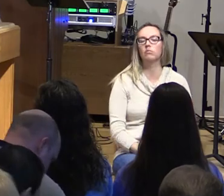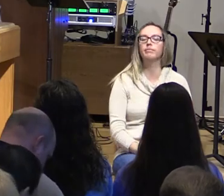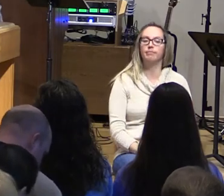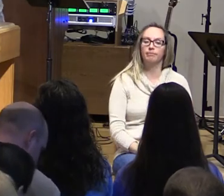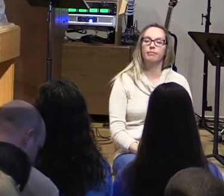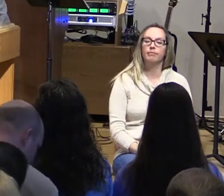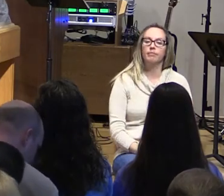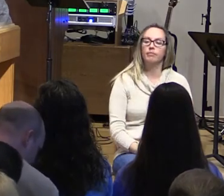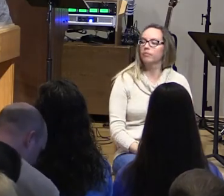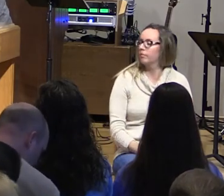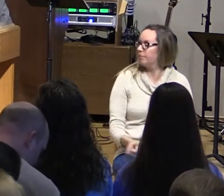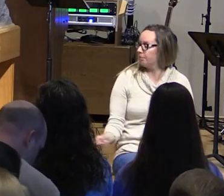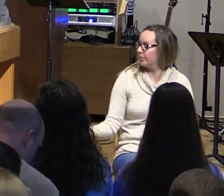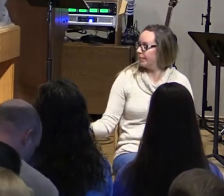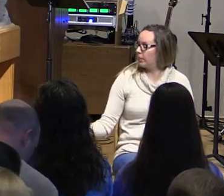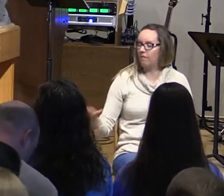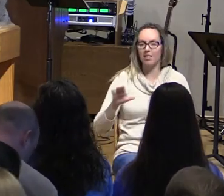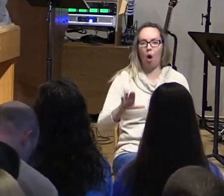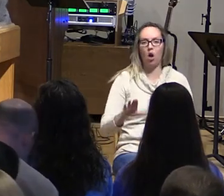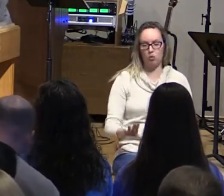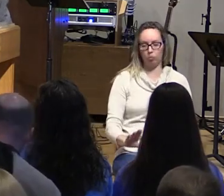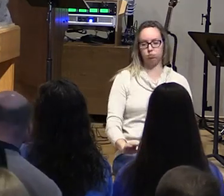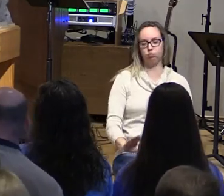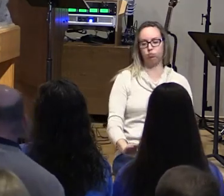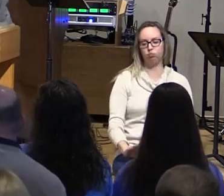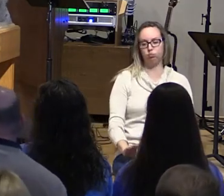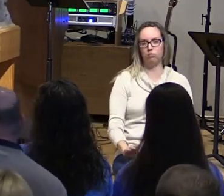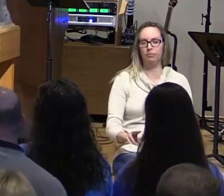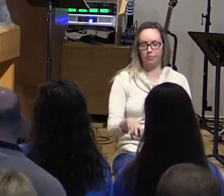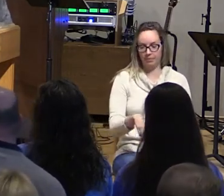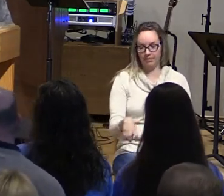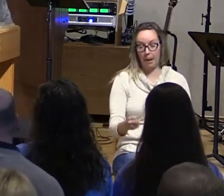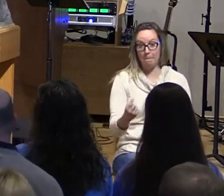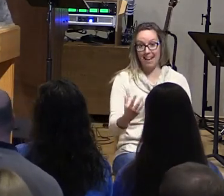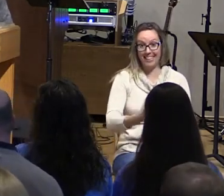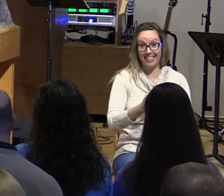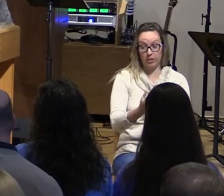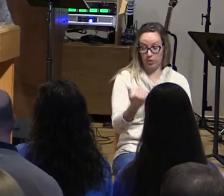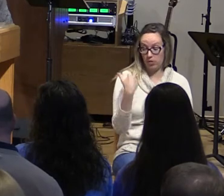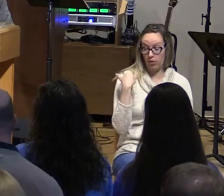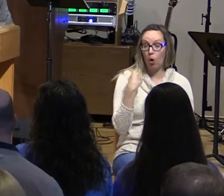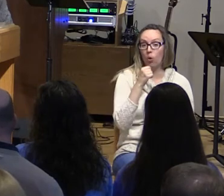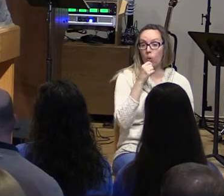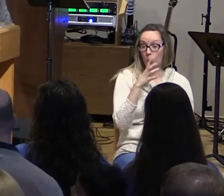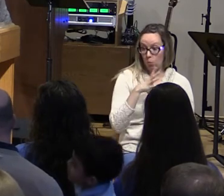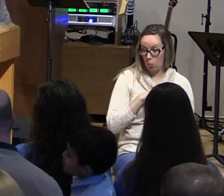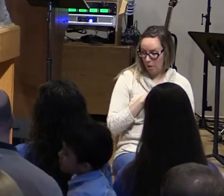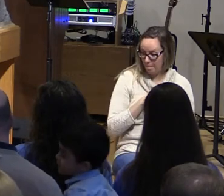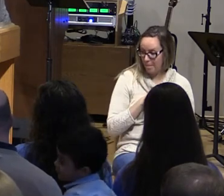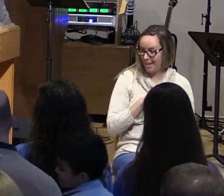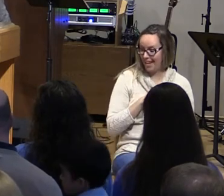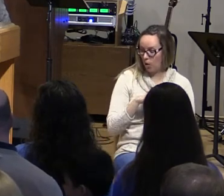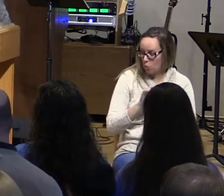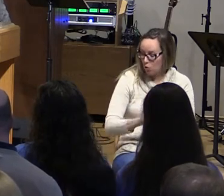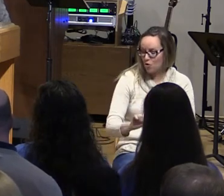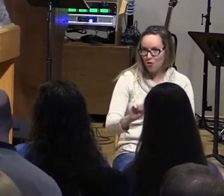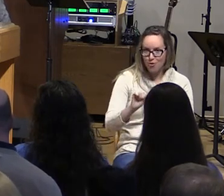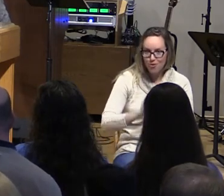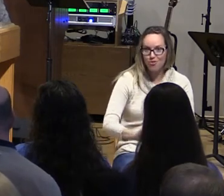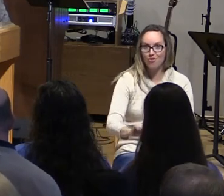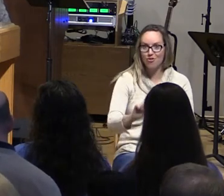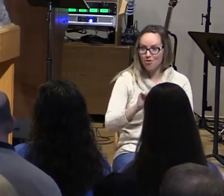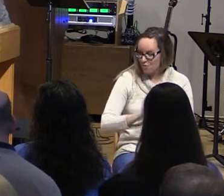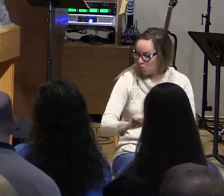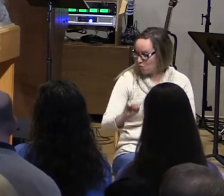We have these great kneelers that many years ago, women in our church labored over long